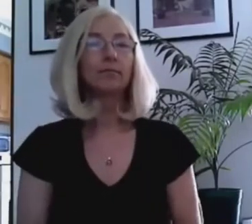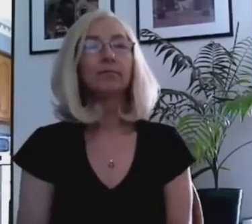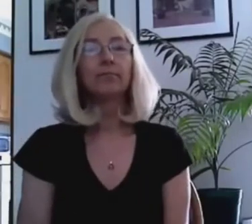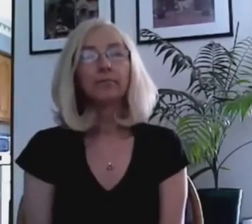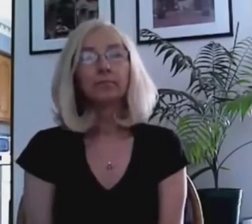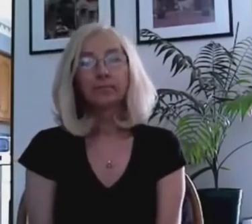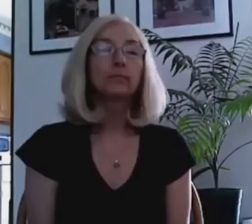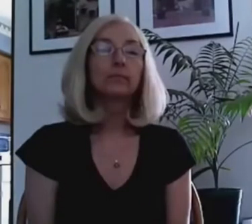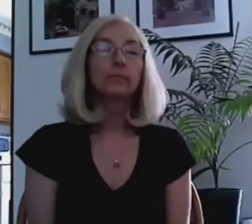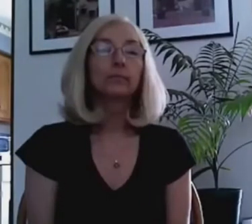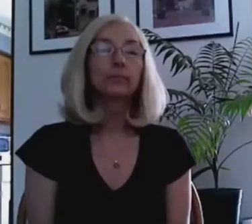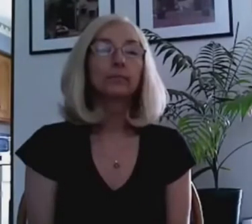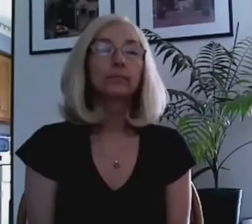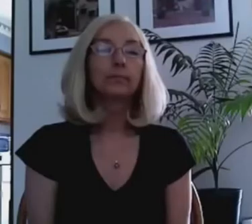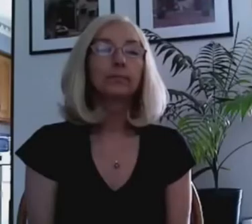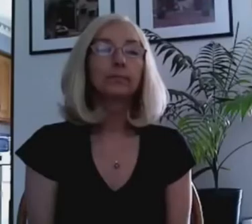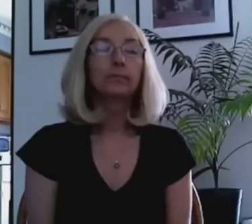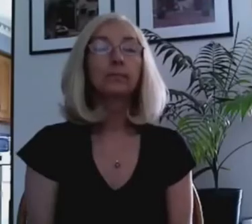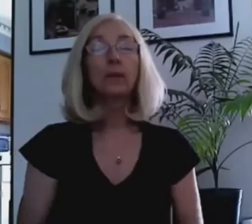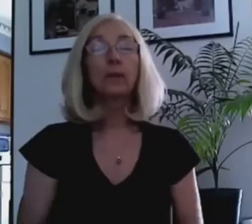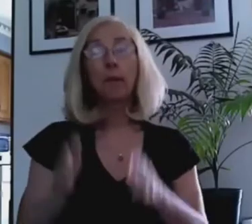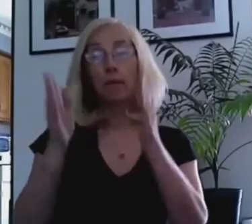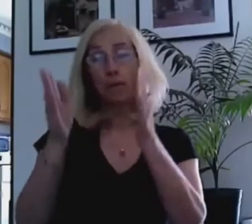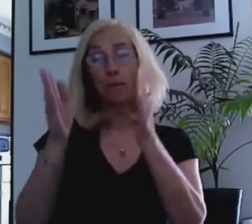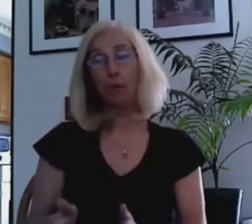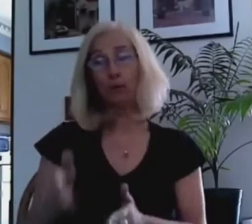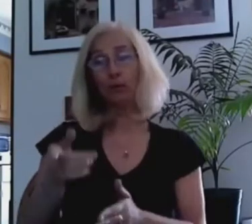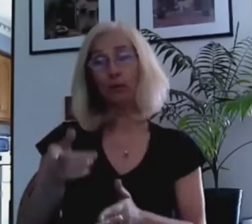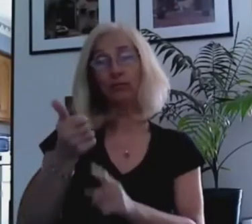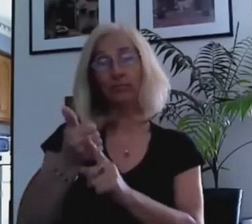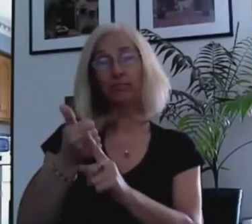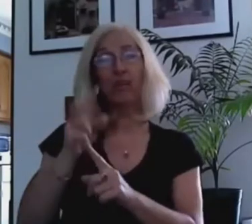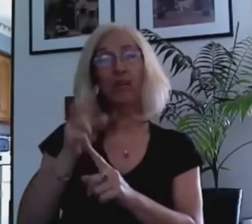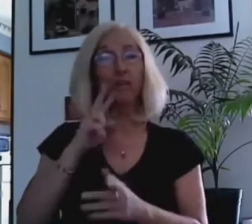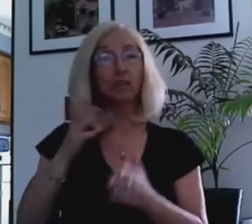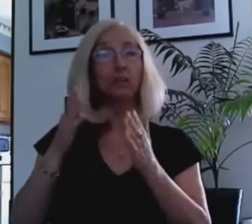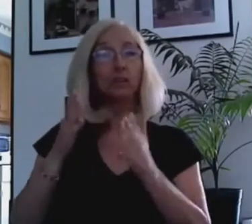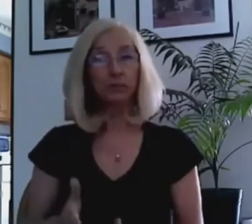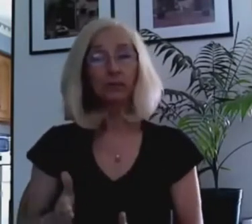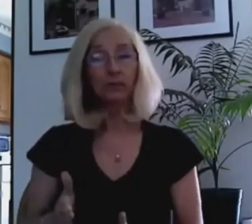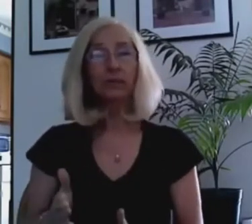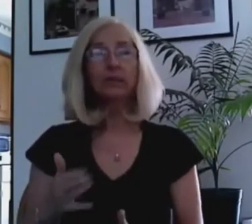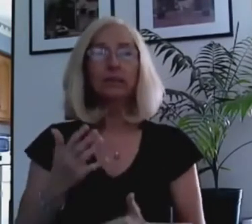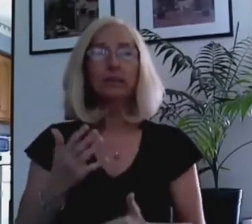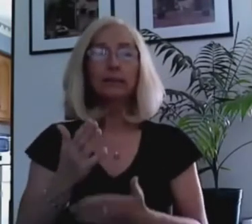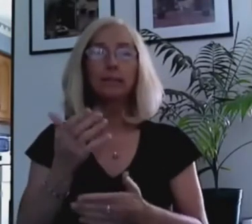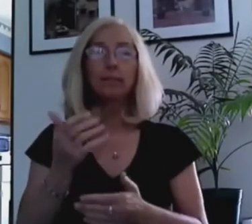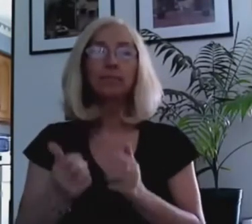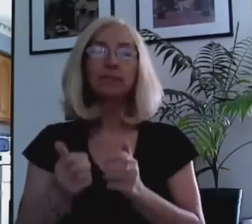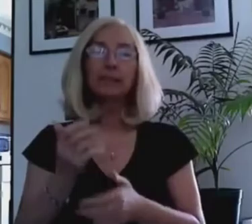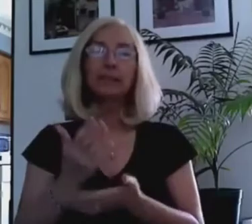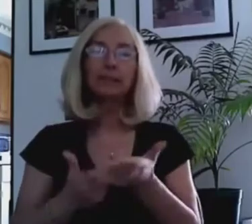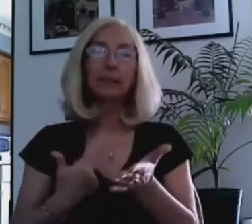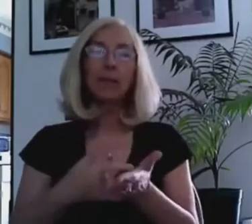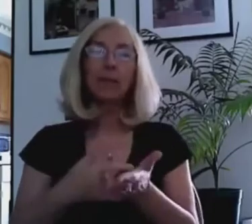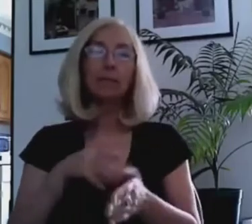somebody else decides to make a extremely beneficial health choice for themselves related to their diet.